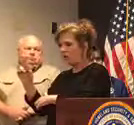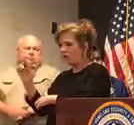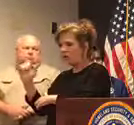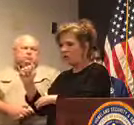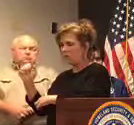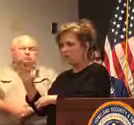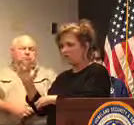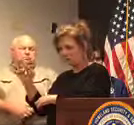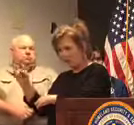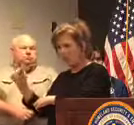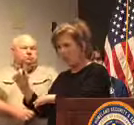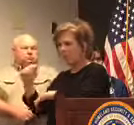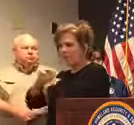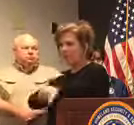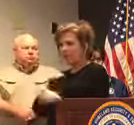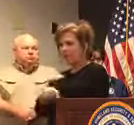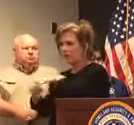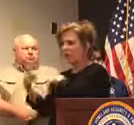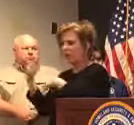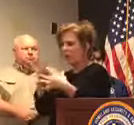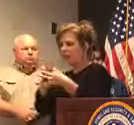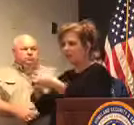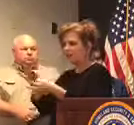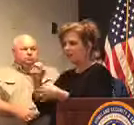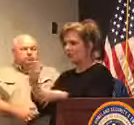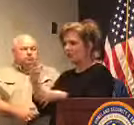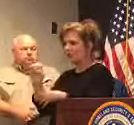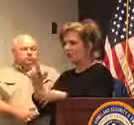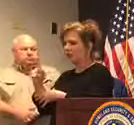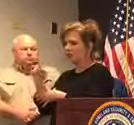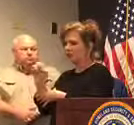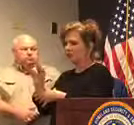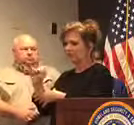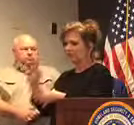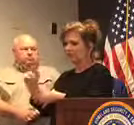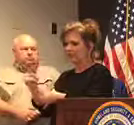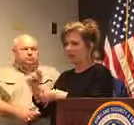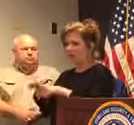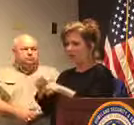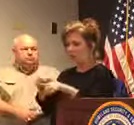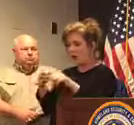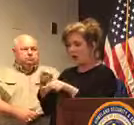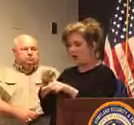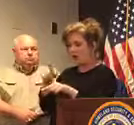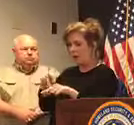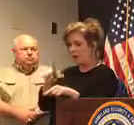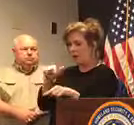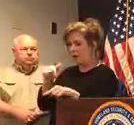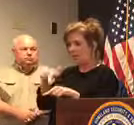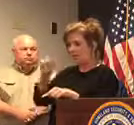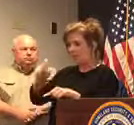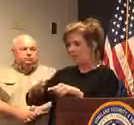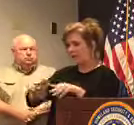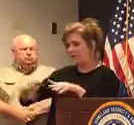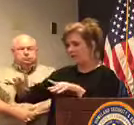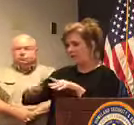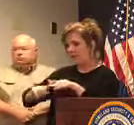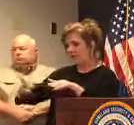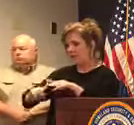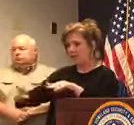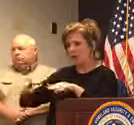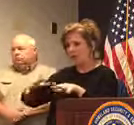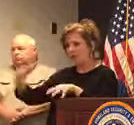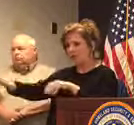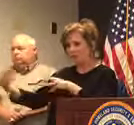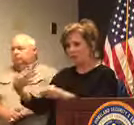sheltering when there are evacuations out of Blackman's Parish. And speaking of Blackman's Parish, they